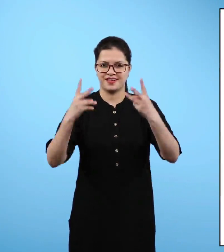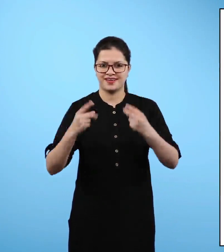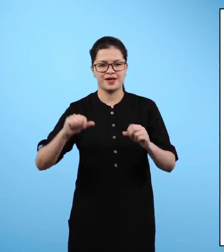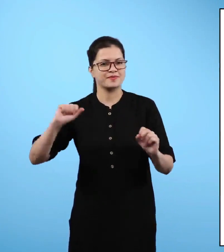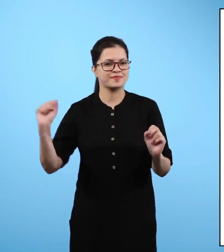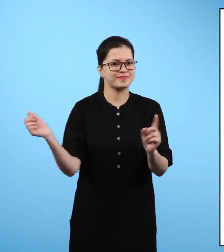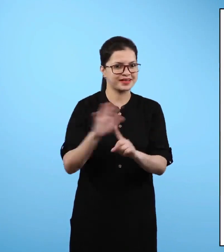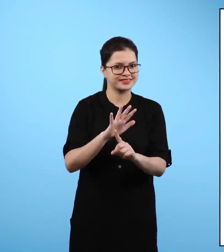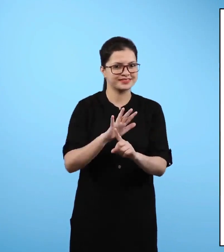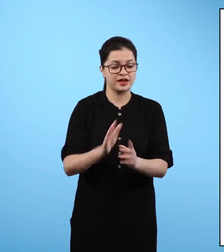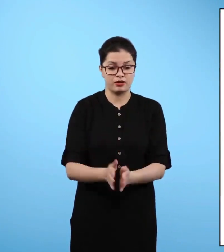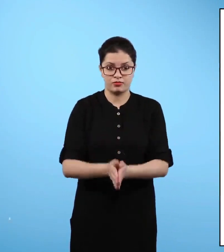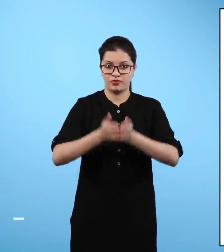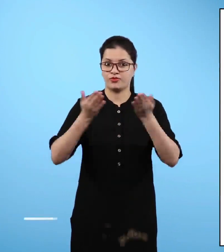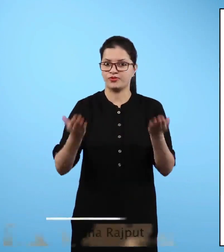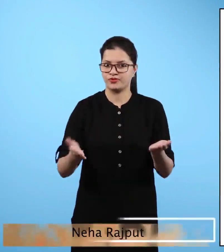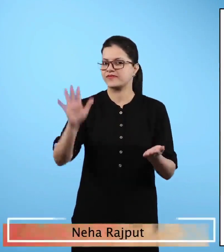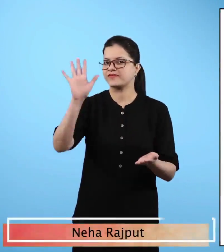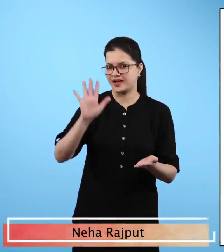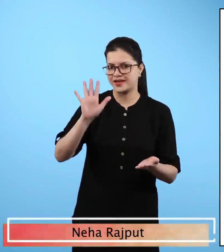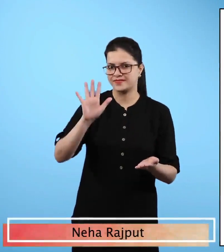entitled Math Magic 5.